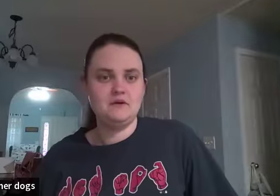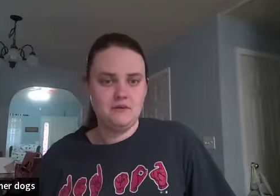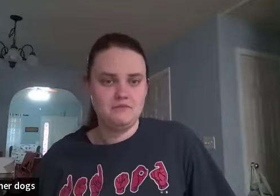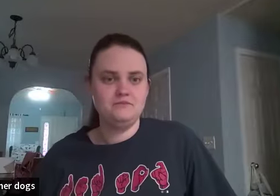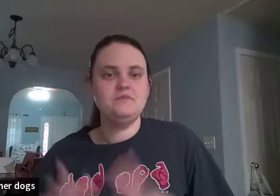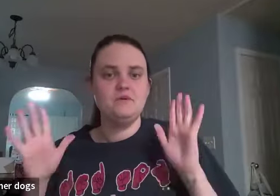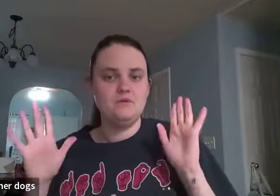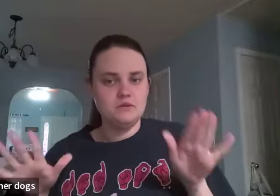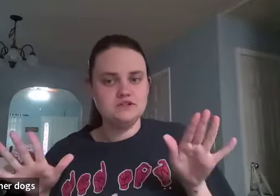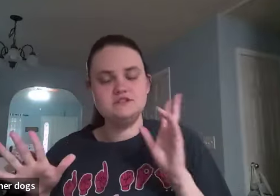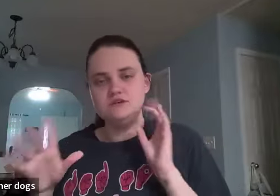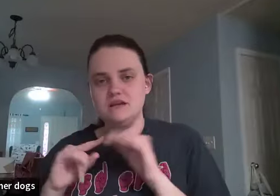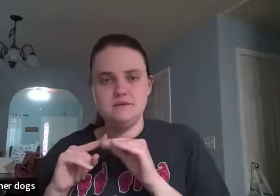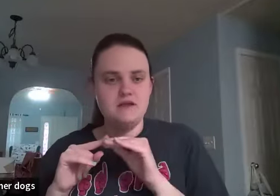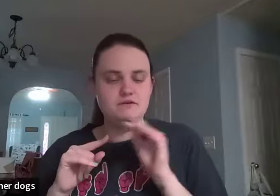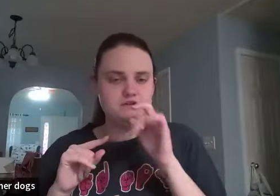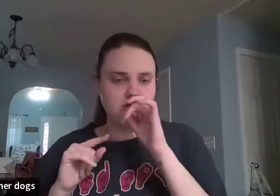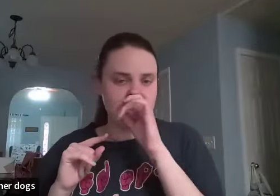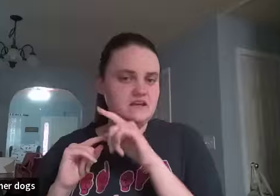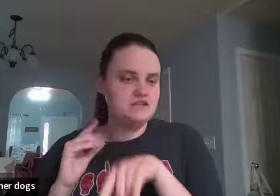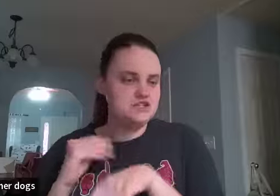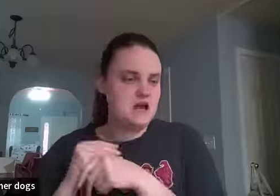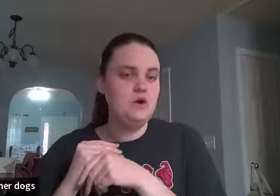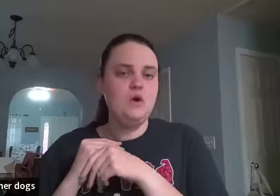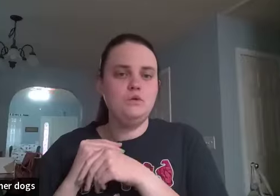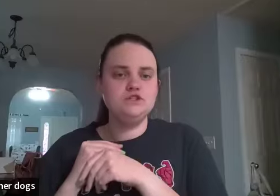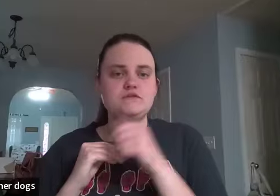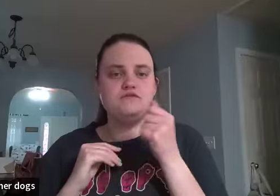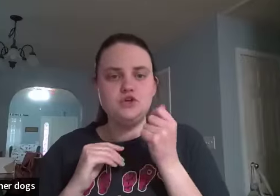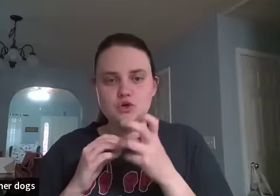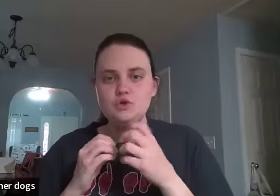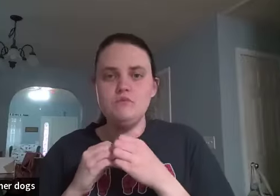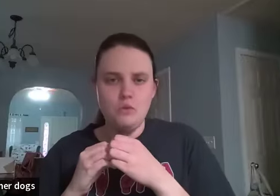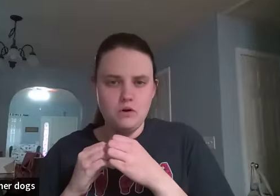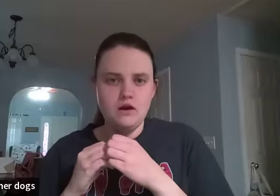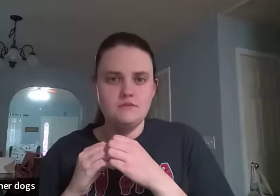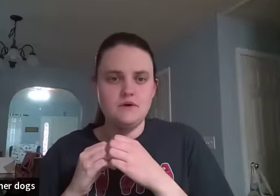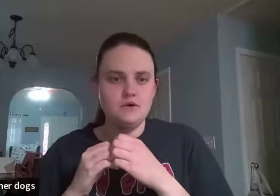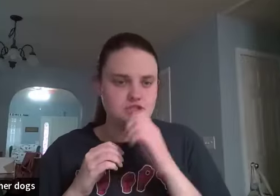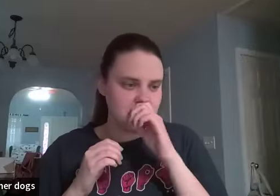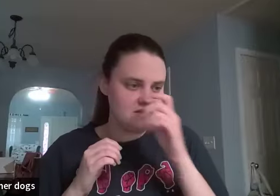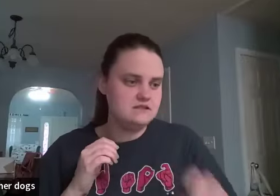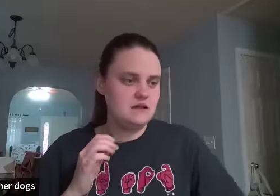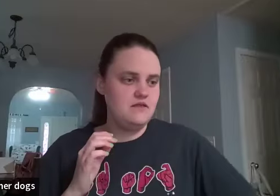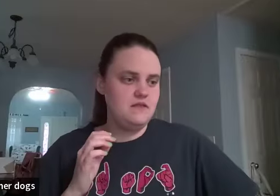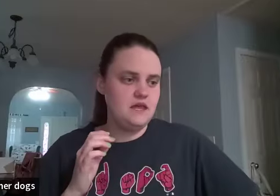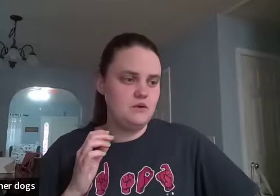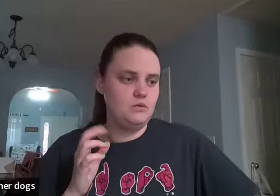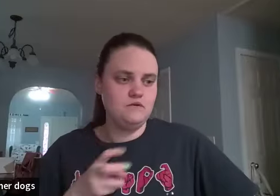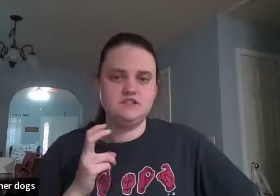Okay. What we'll do is you can keep, if you do think of anything, just add. We'll do a few more emotion signs and then we'll move on